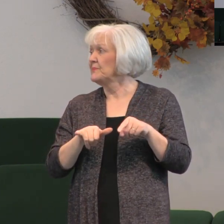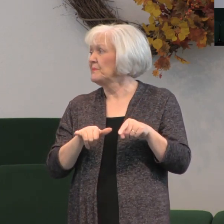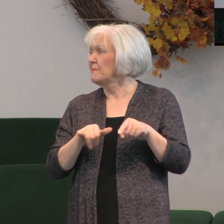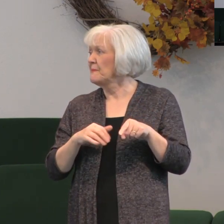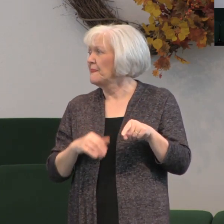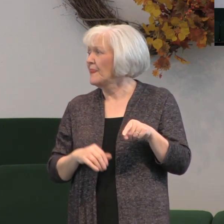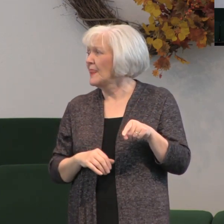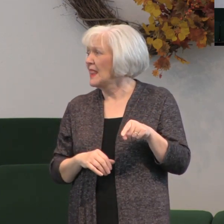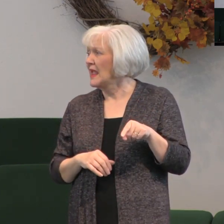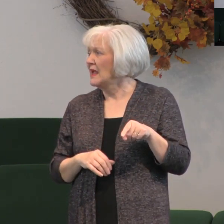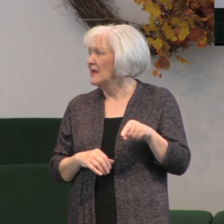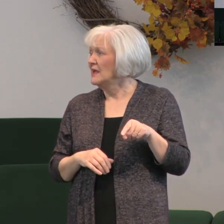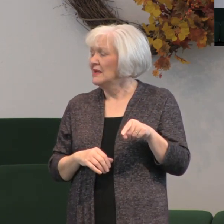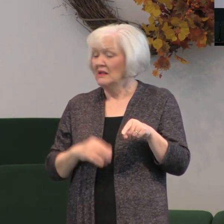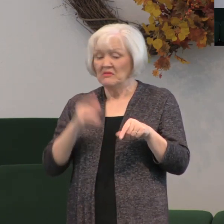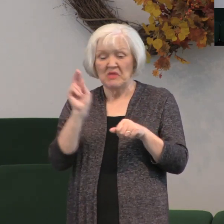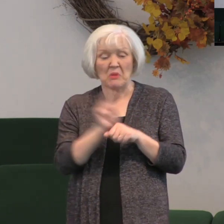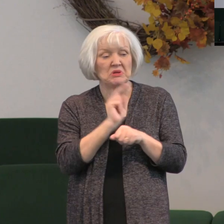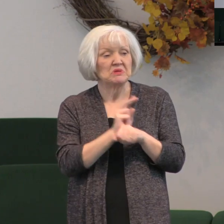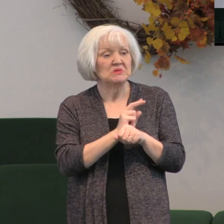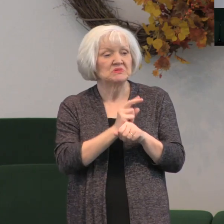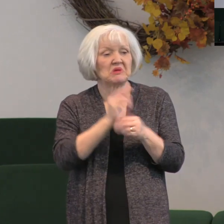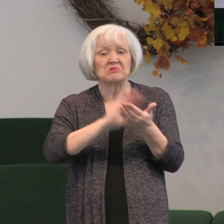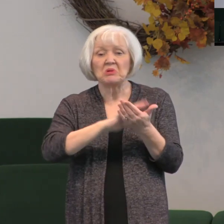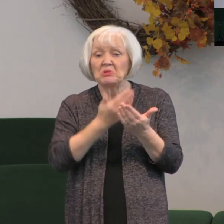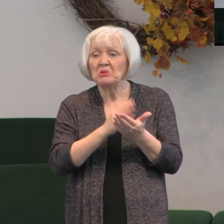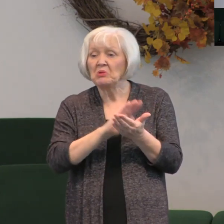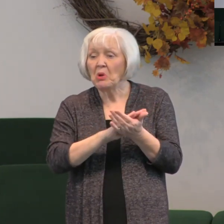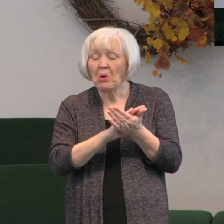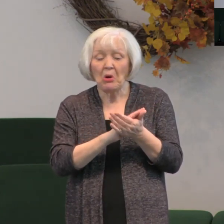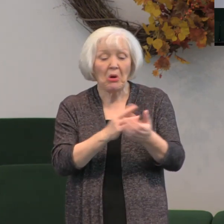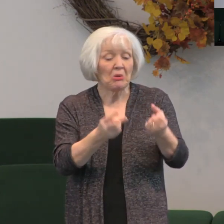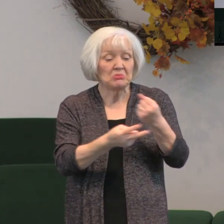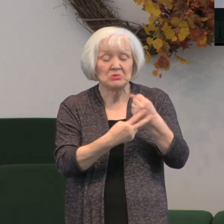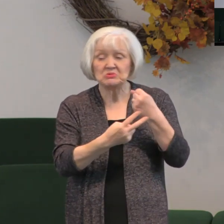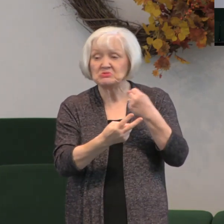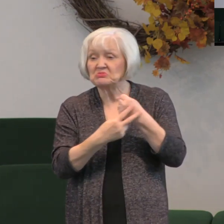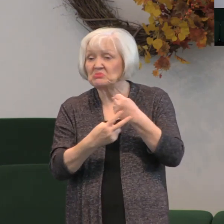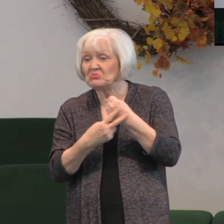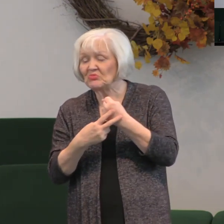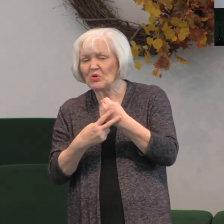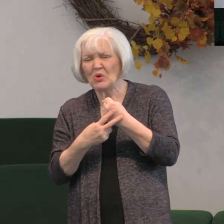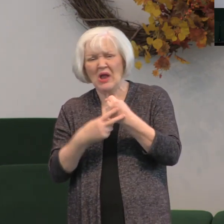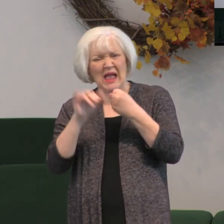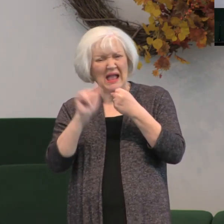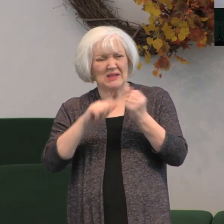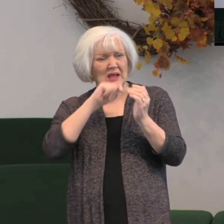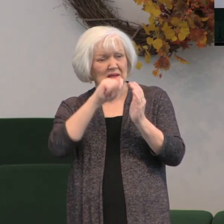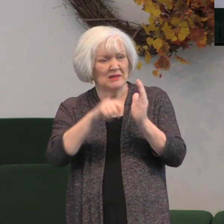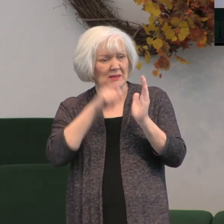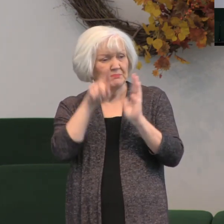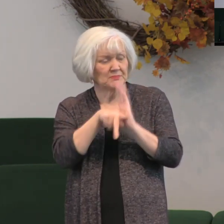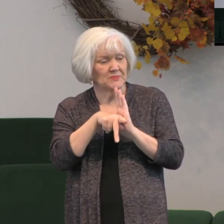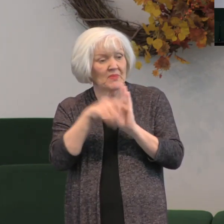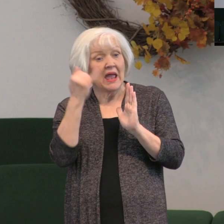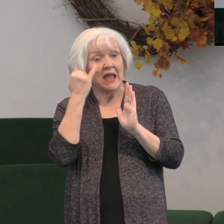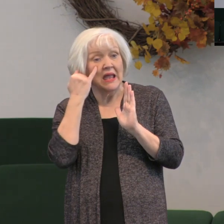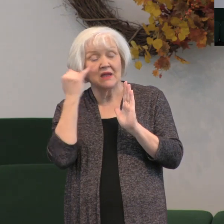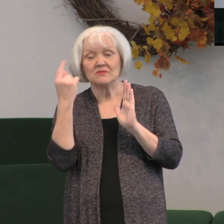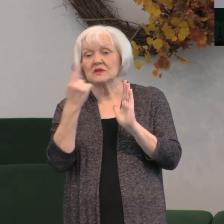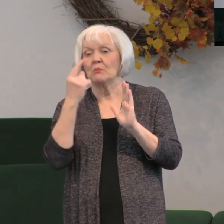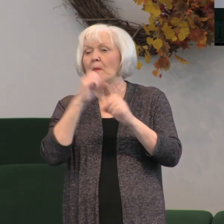would be what they cooked and they stored things in and in the day if a guy